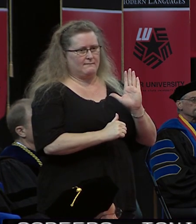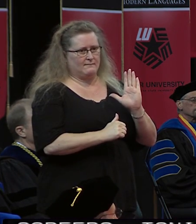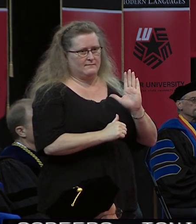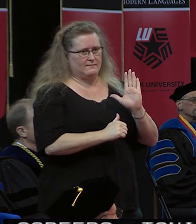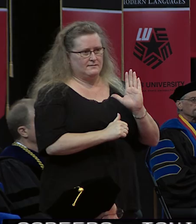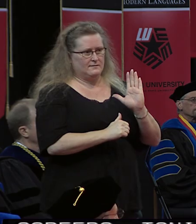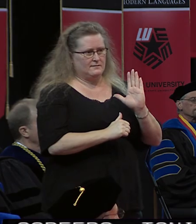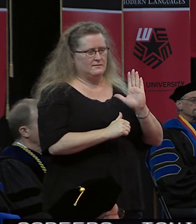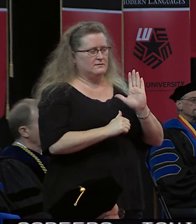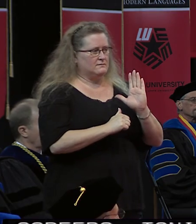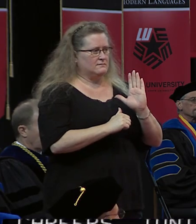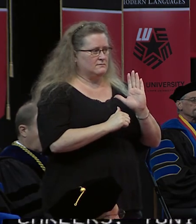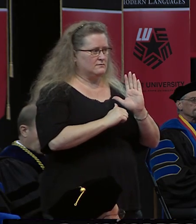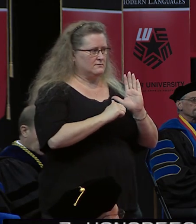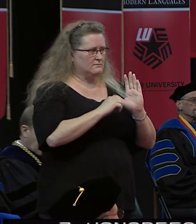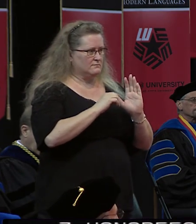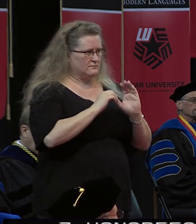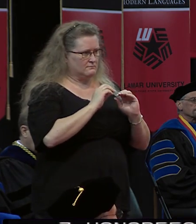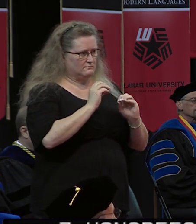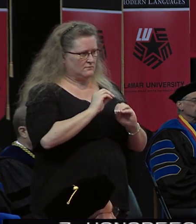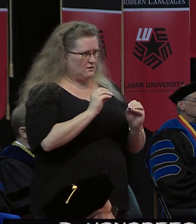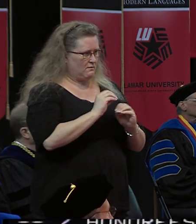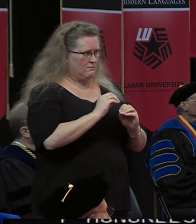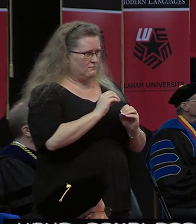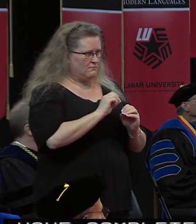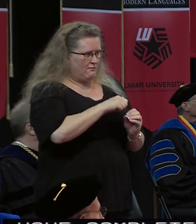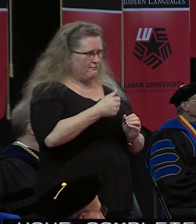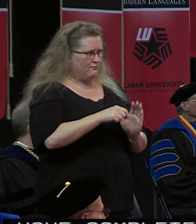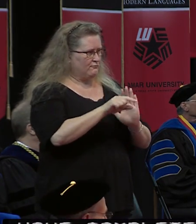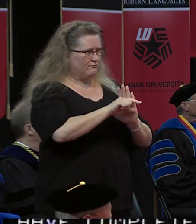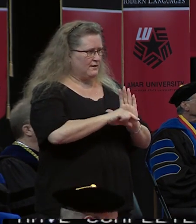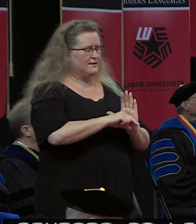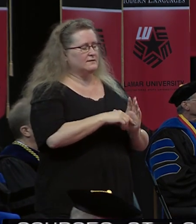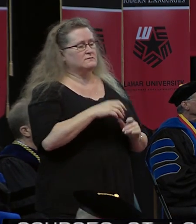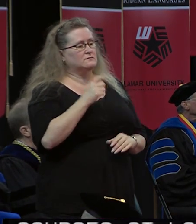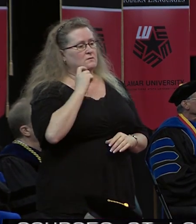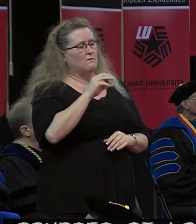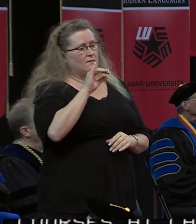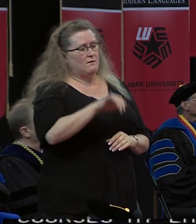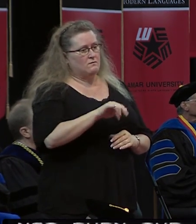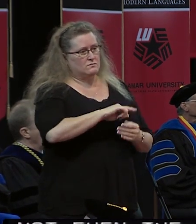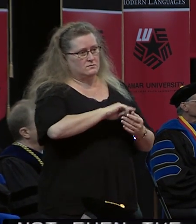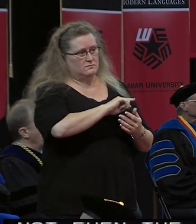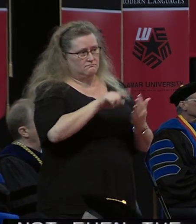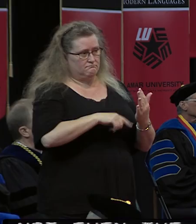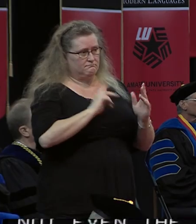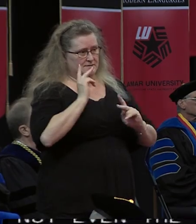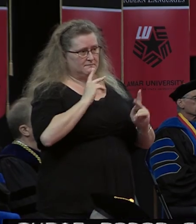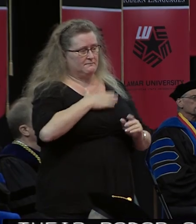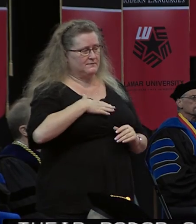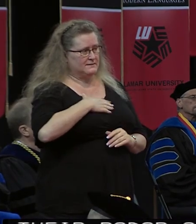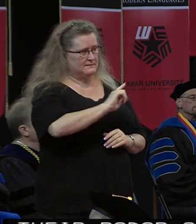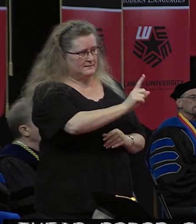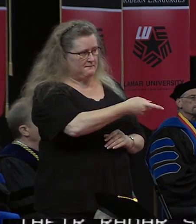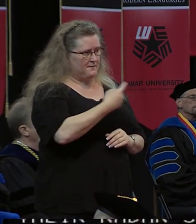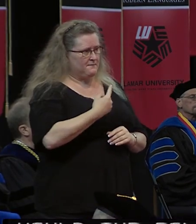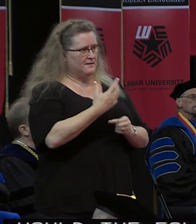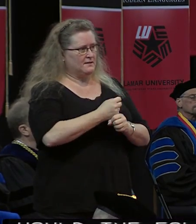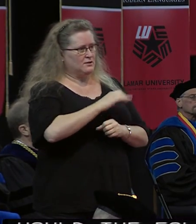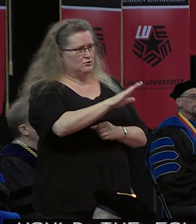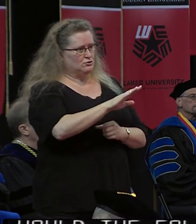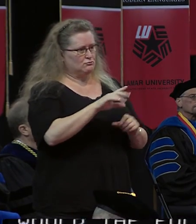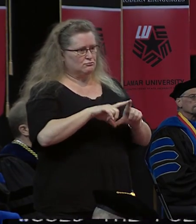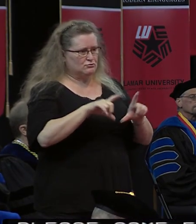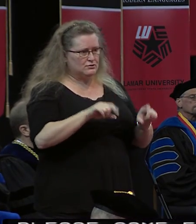Not even a slightest blip on the radar screen. Will the following graduates please come forward and receive your check